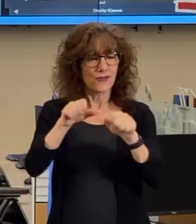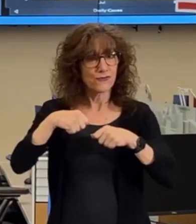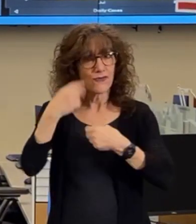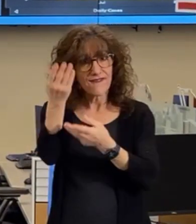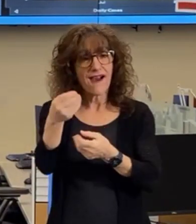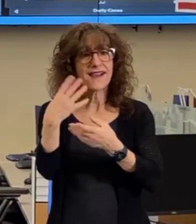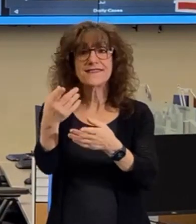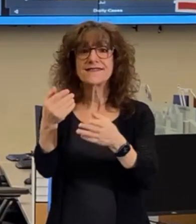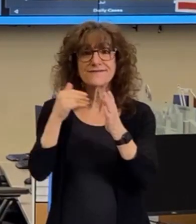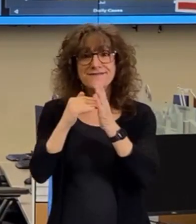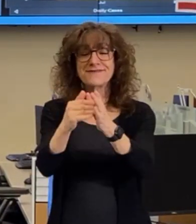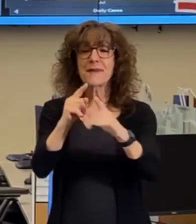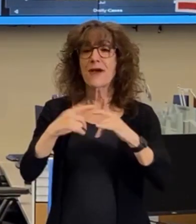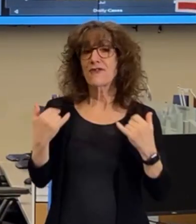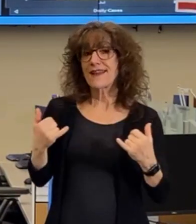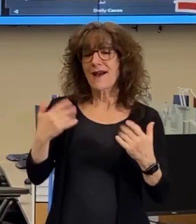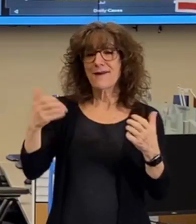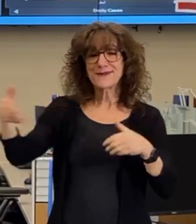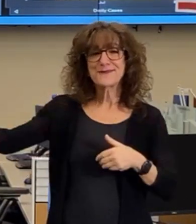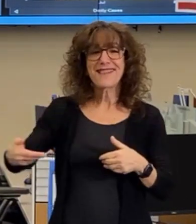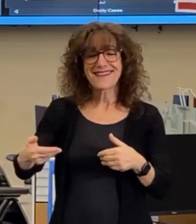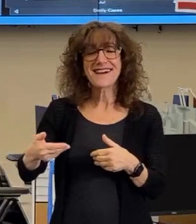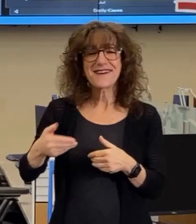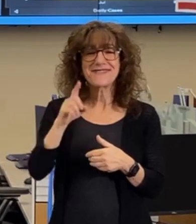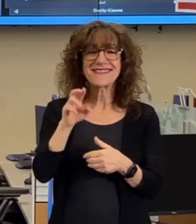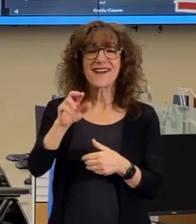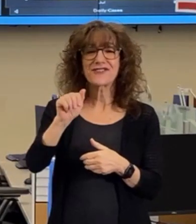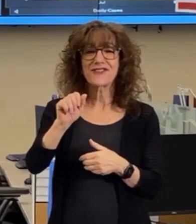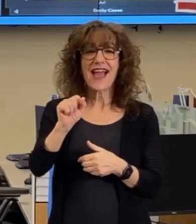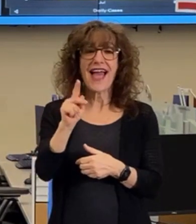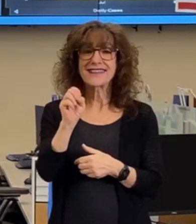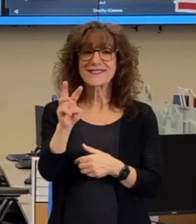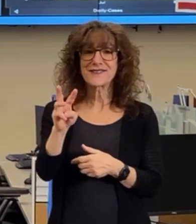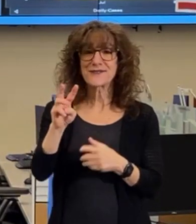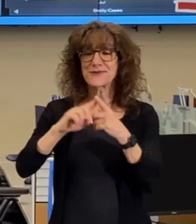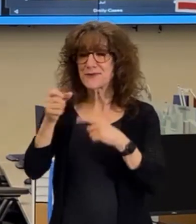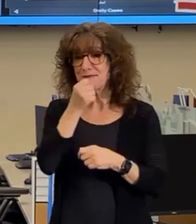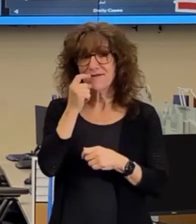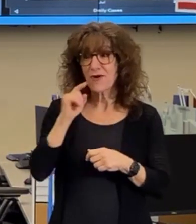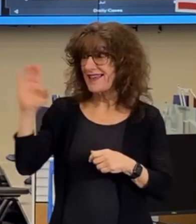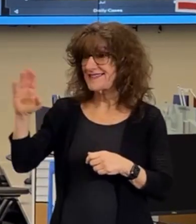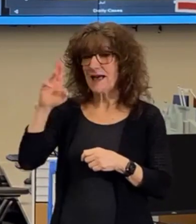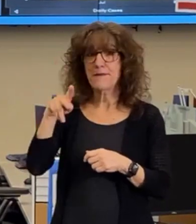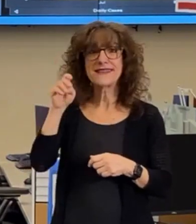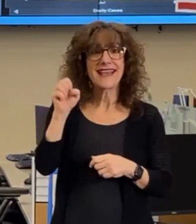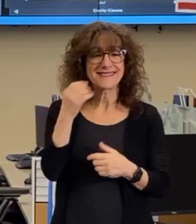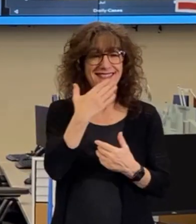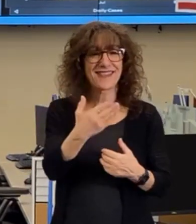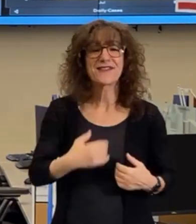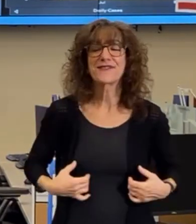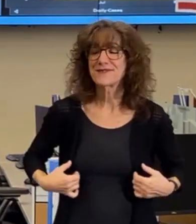to you on a regular basis. But right now, I'd like to welcome Dr. Askew to the podium for his updates. Thank you.